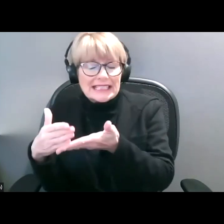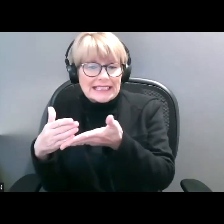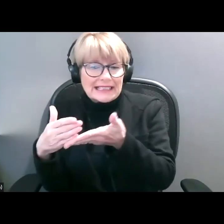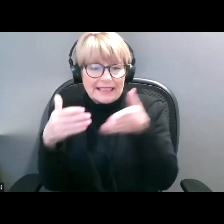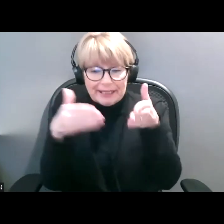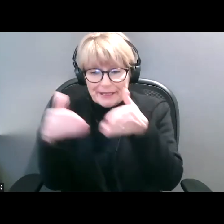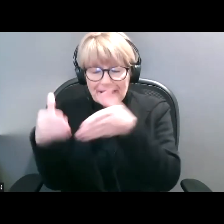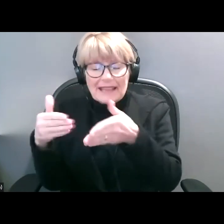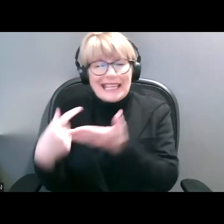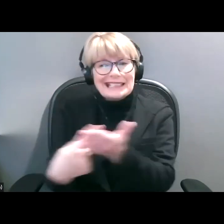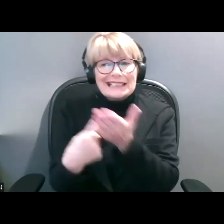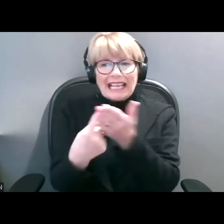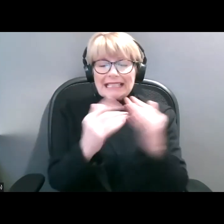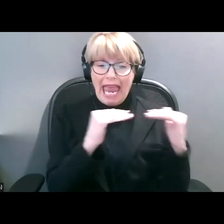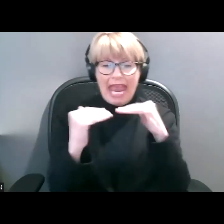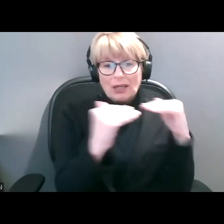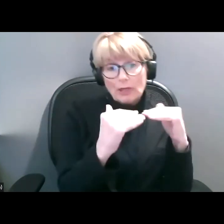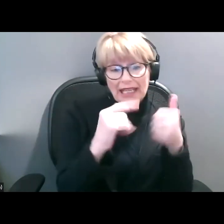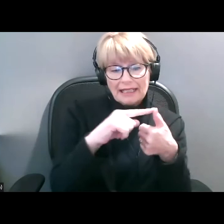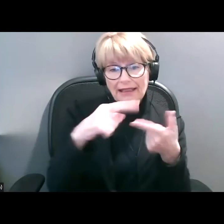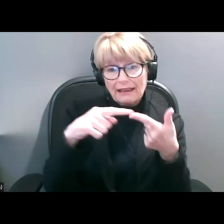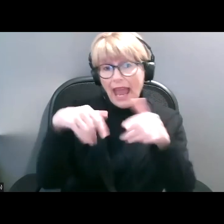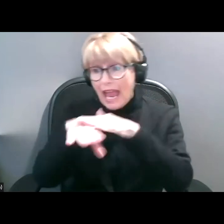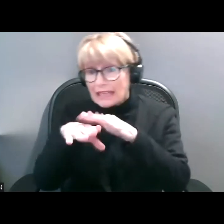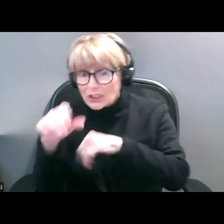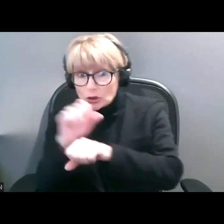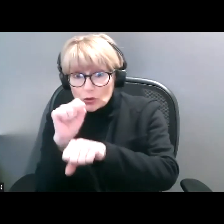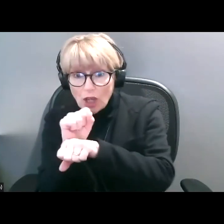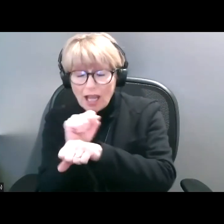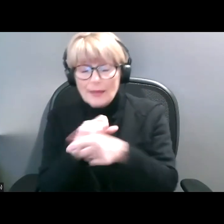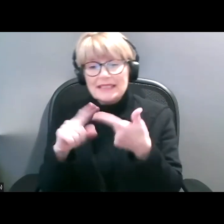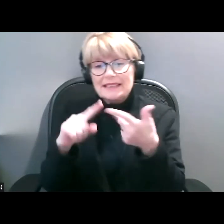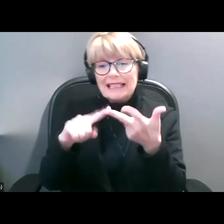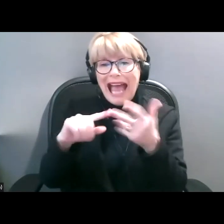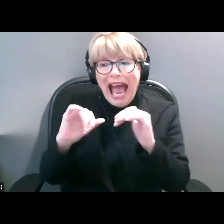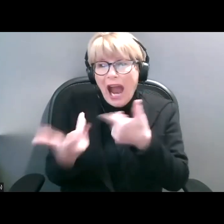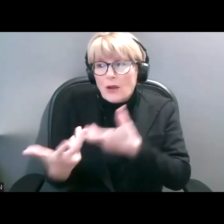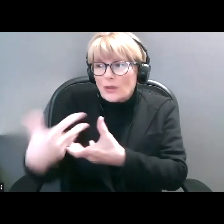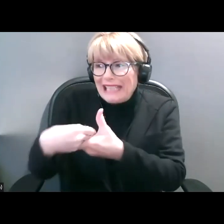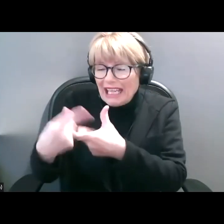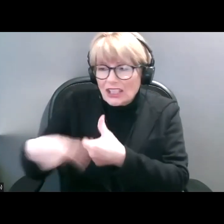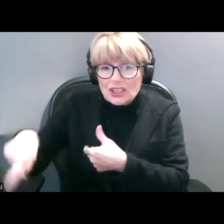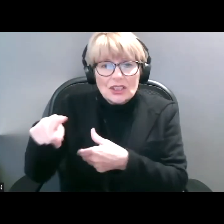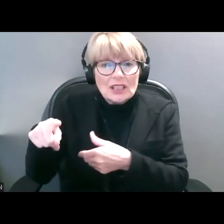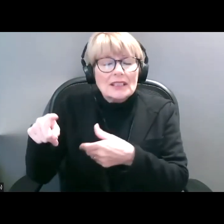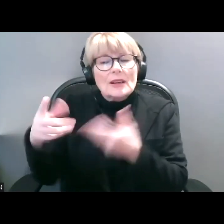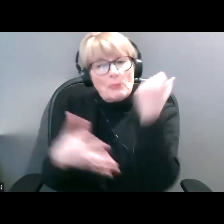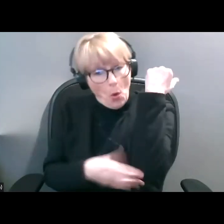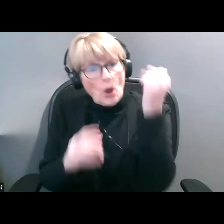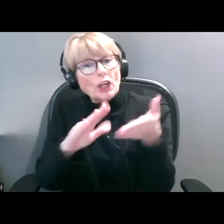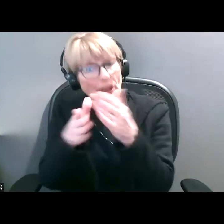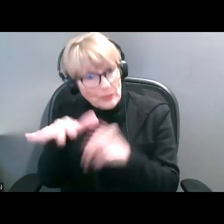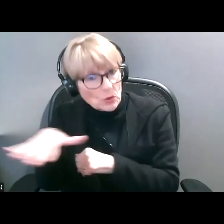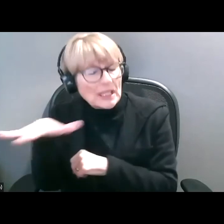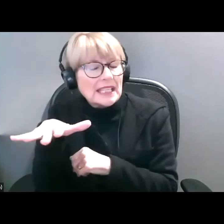about equity, access to jobs, and how to engage underserved communities. But the